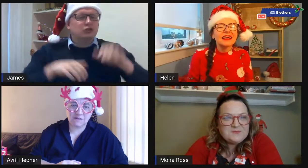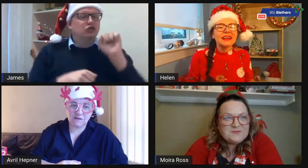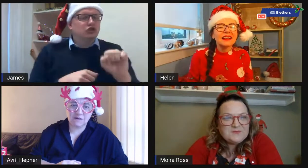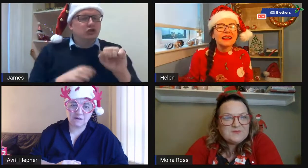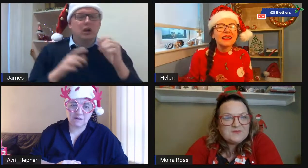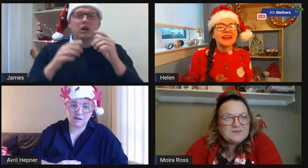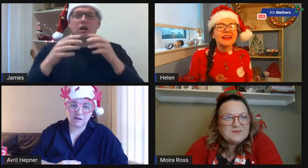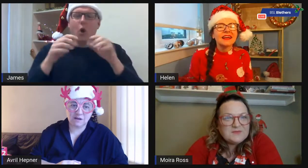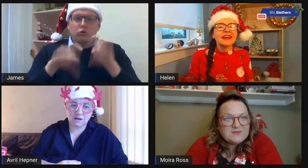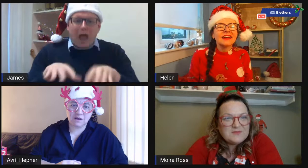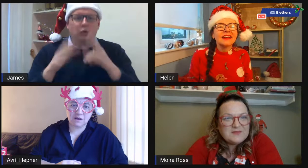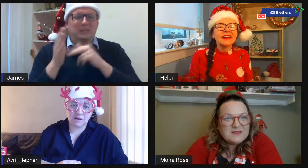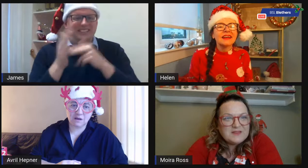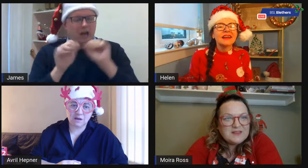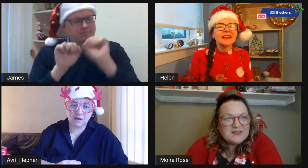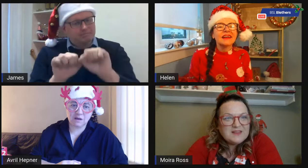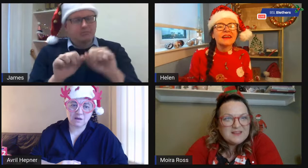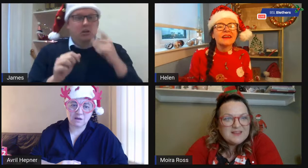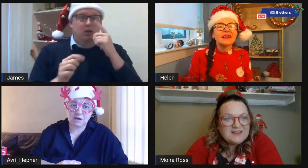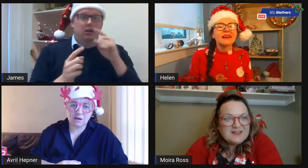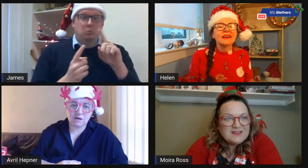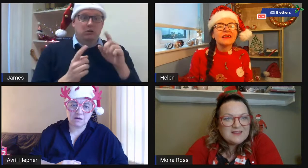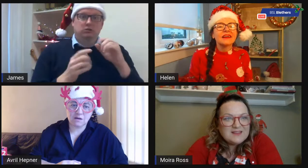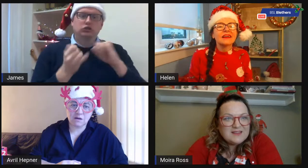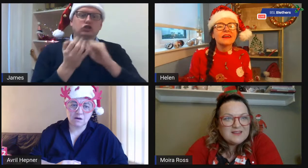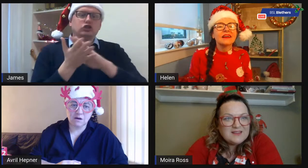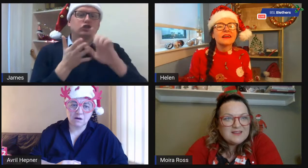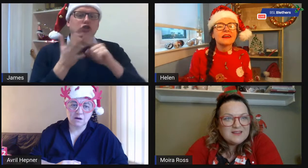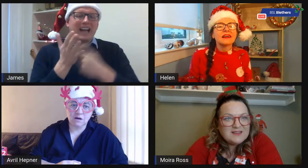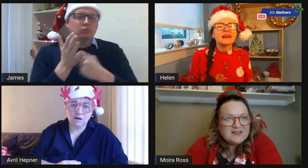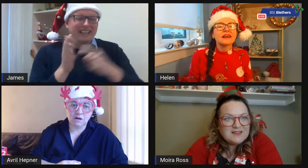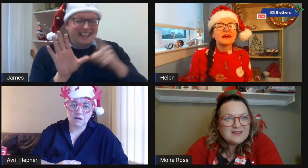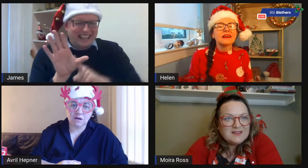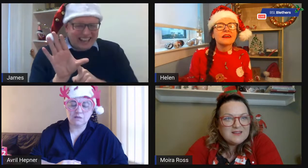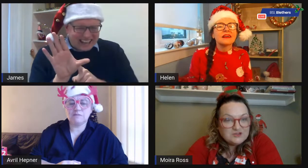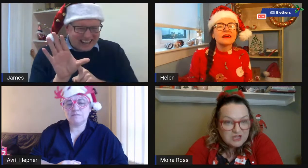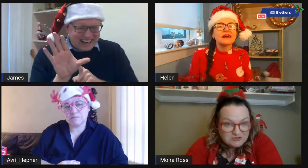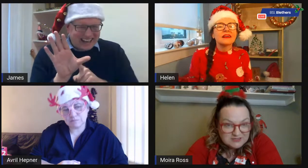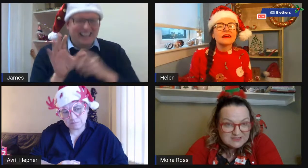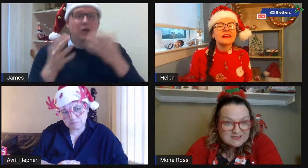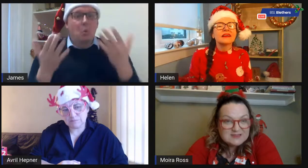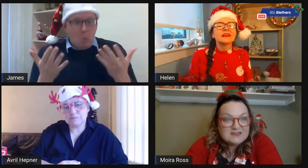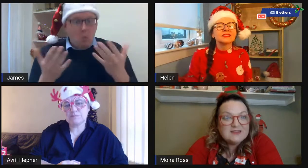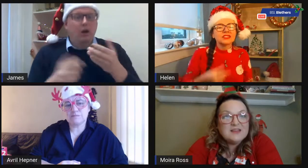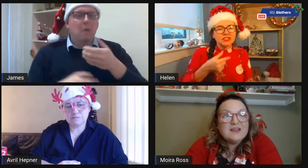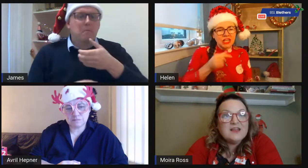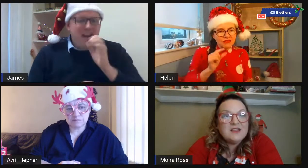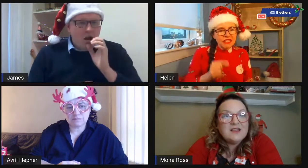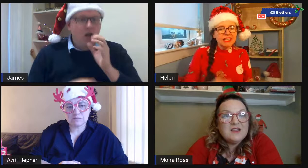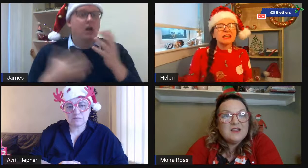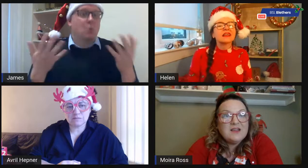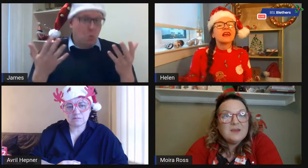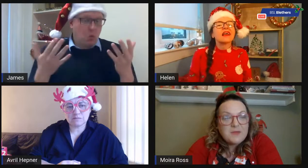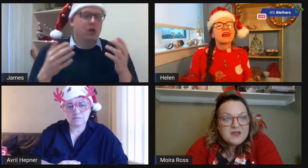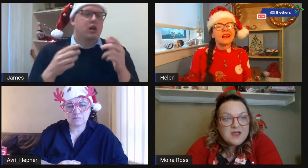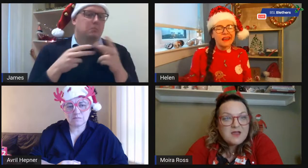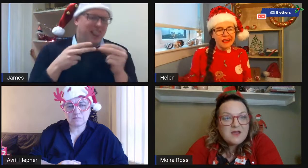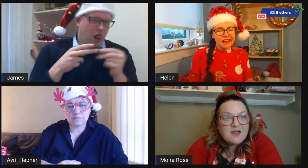about that. But in Britain and Australia, it seems to be the sort of Commonwealth countries that